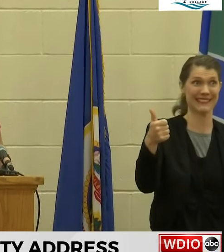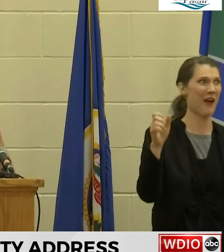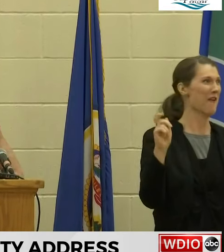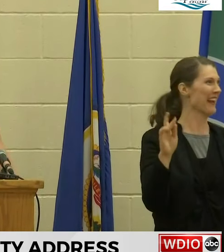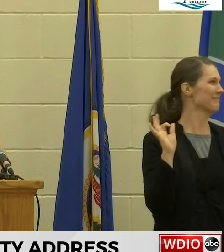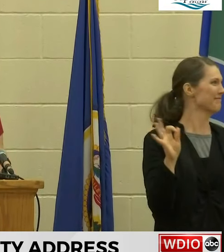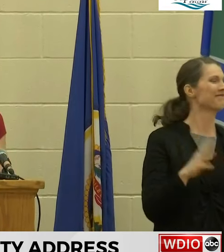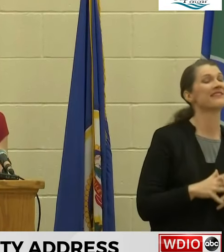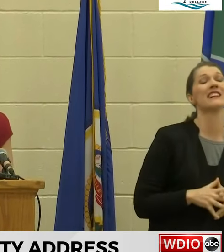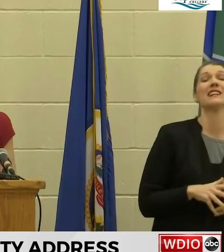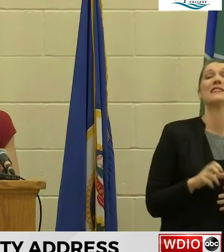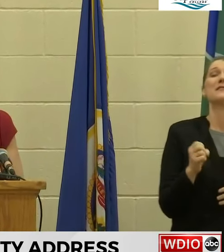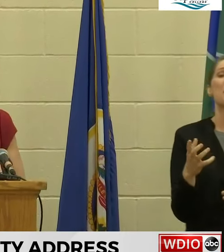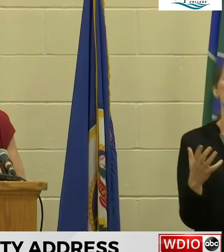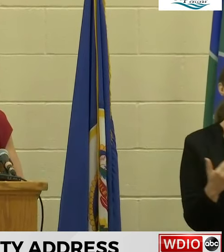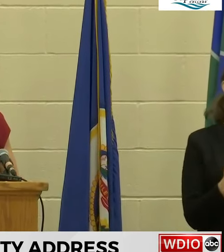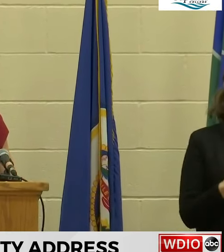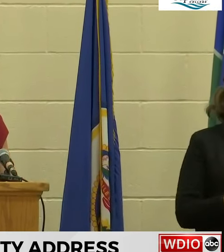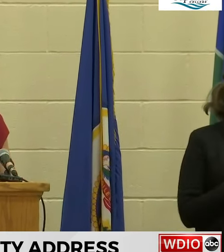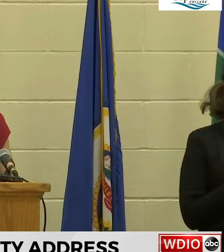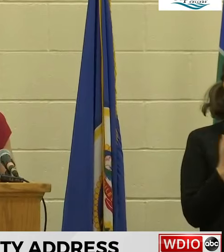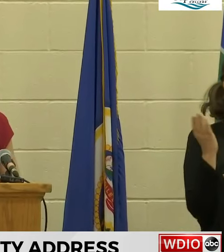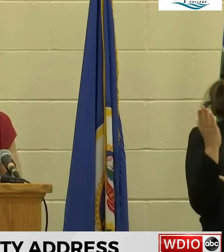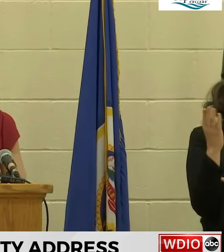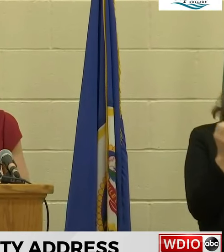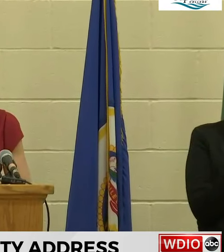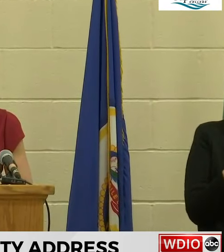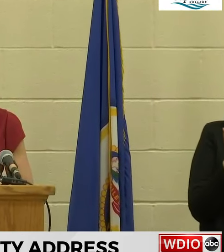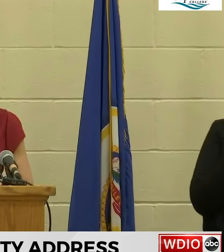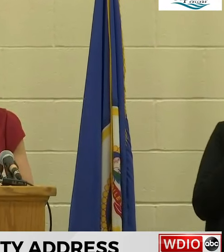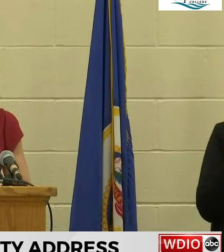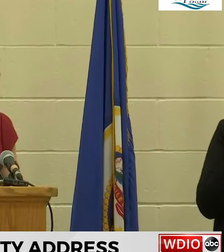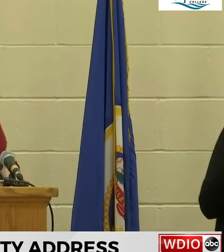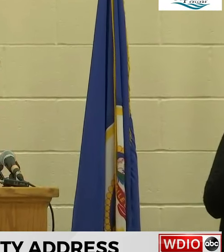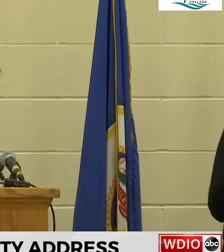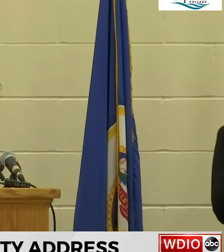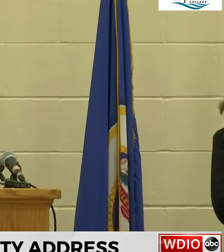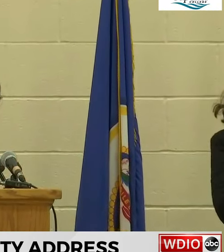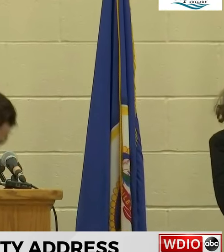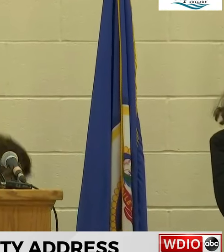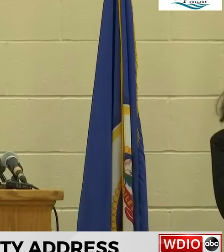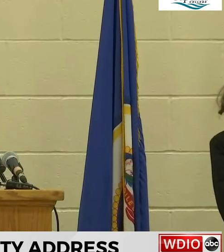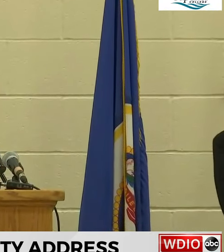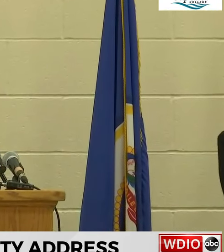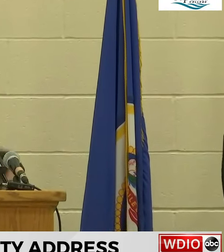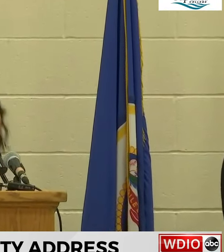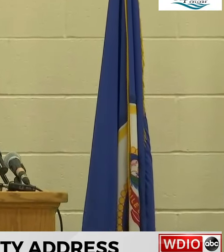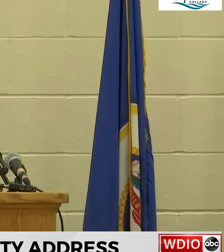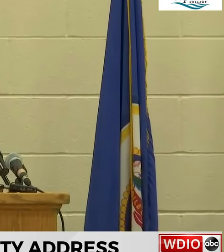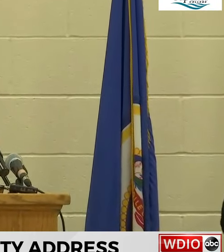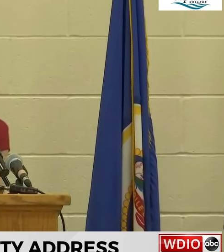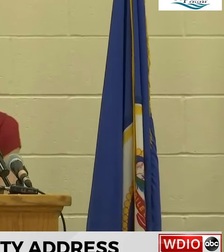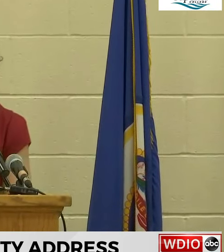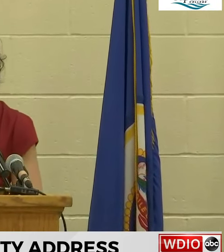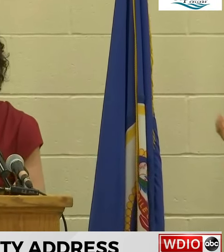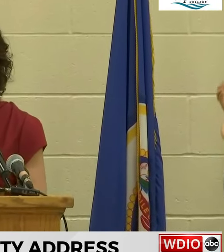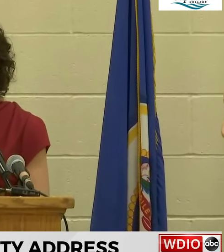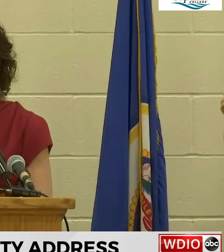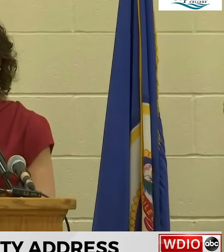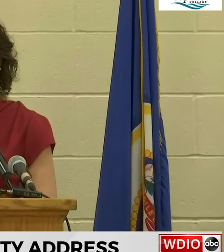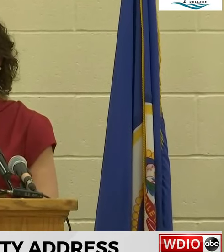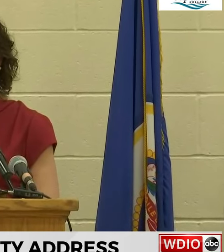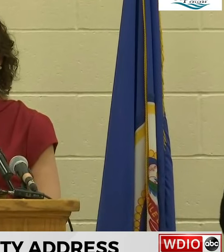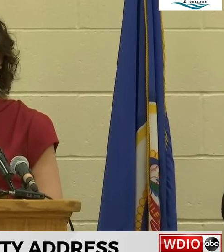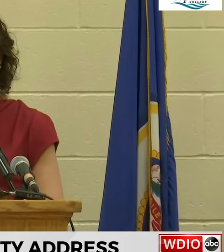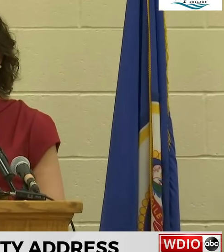great. So before I begin my speech, a few thank yous. Thank you to Myers-Wilkins. I'm really excited about the